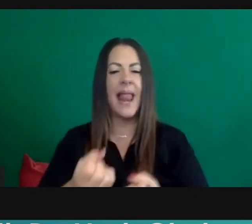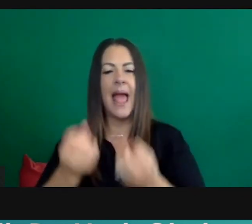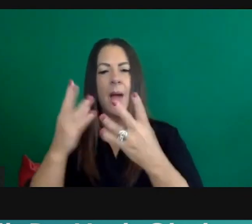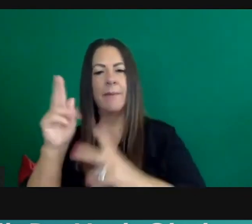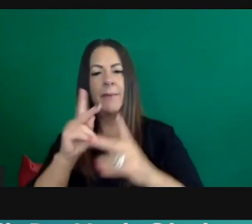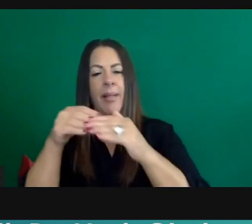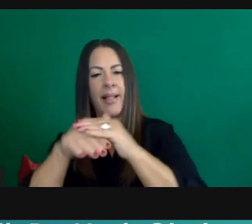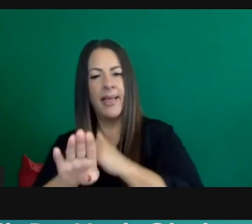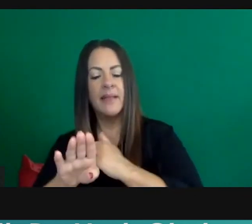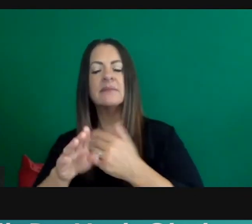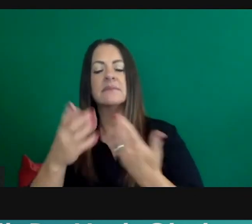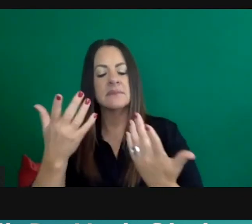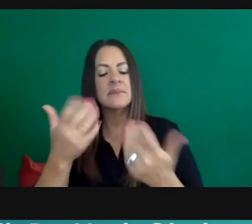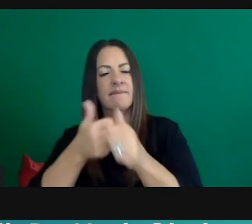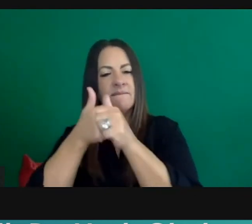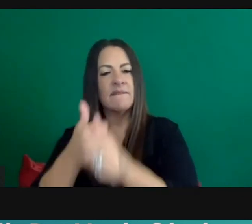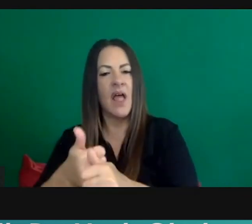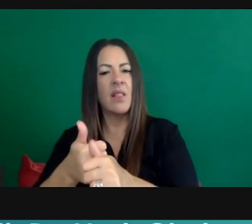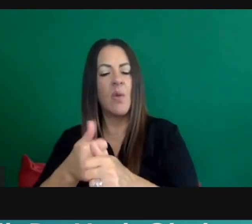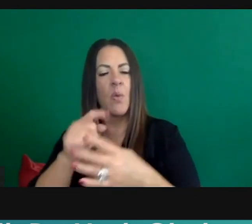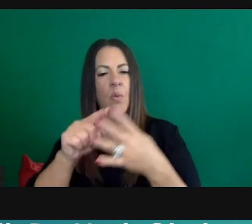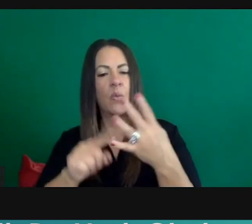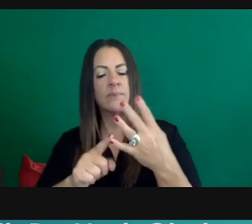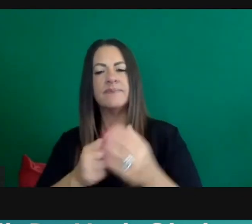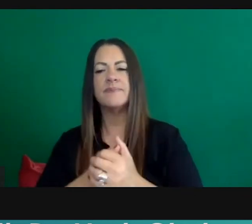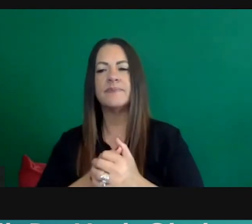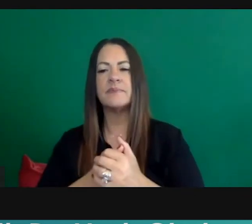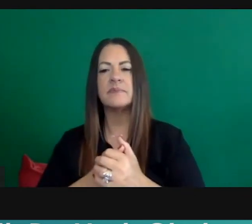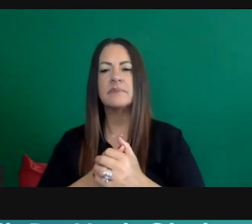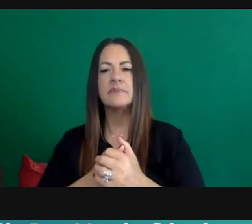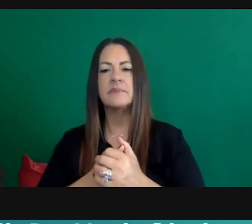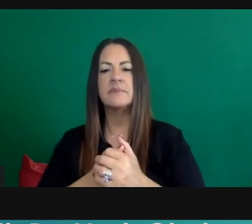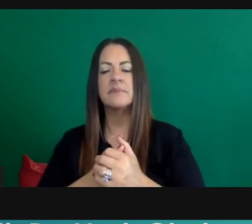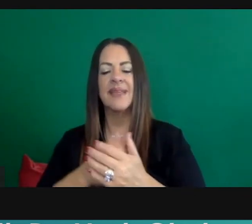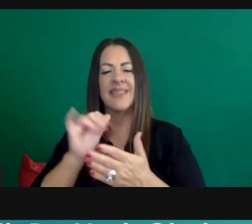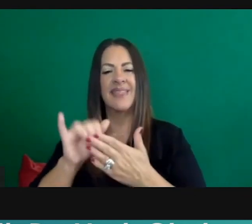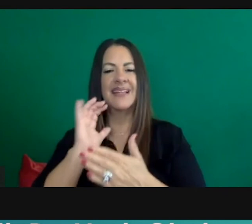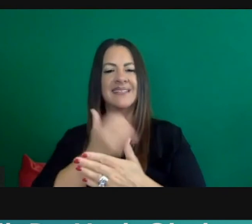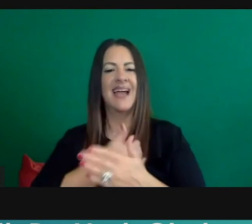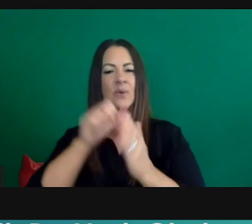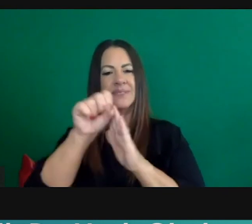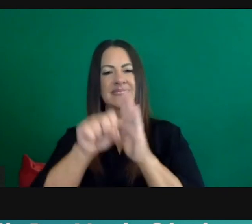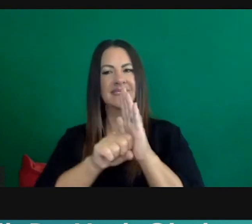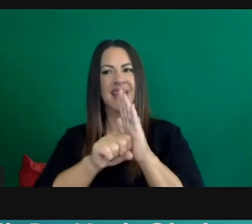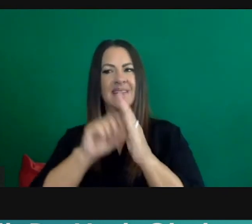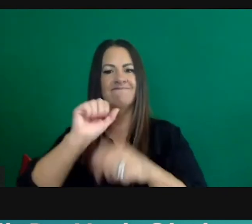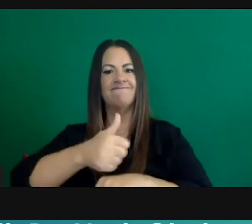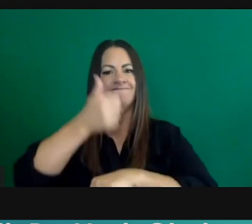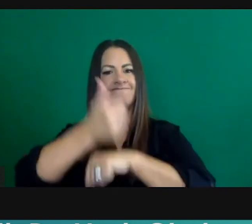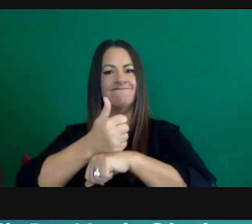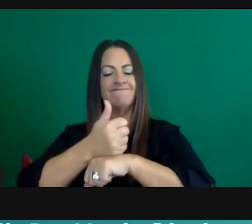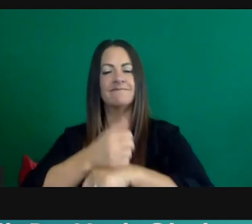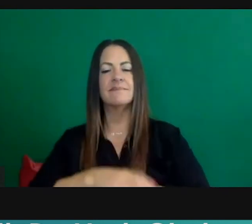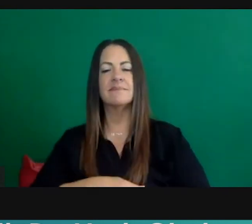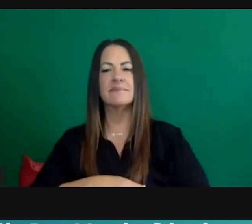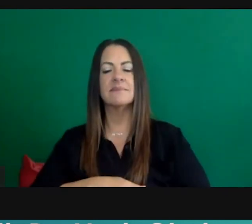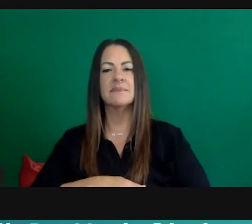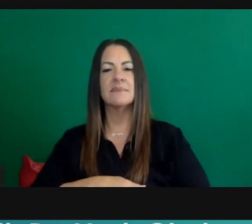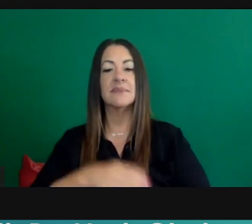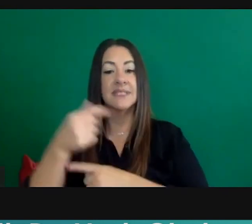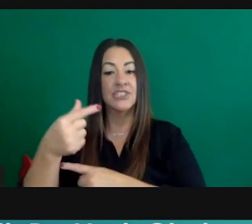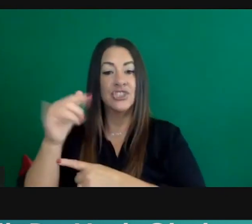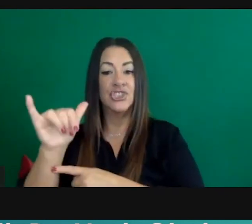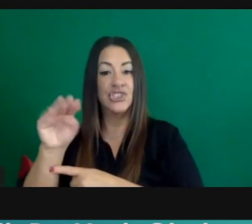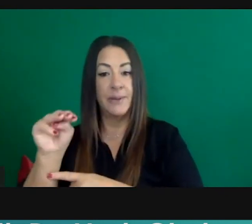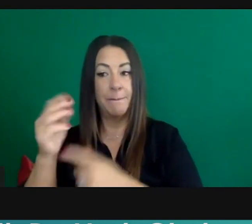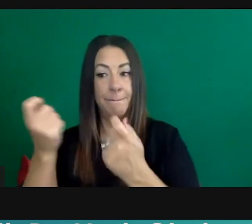it's appropriate under the state's sort of ultimate guidelines, to be able to not just have gyms consider